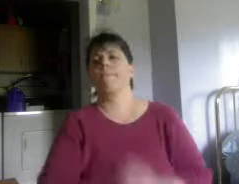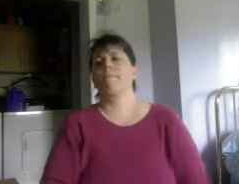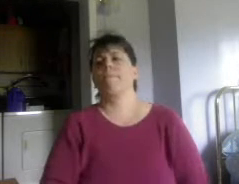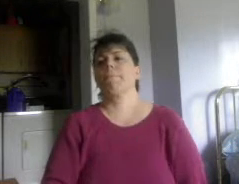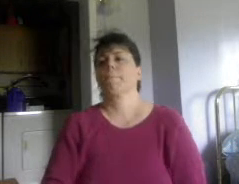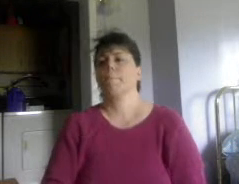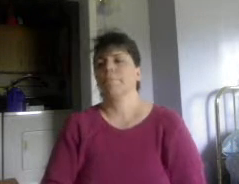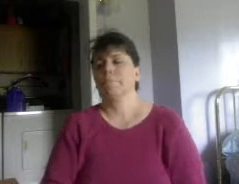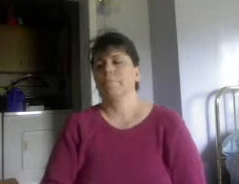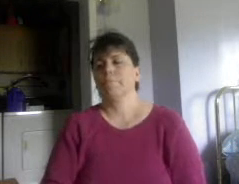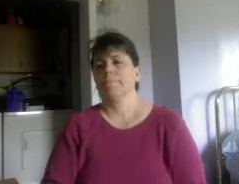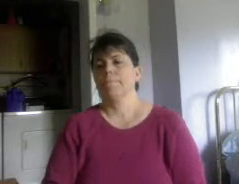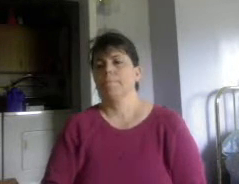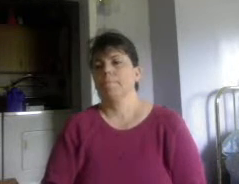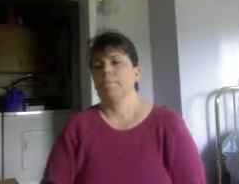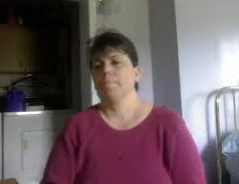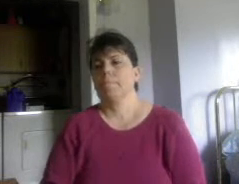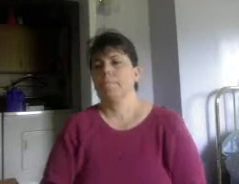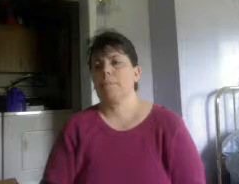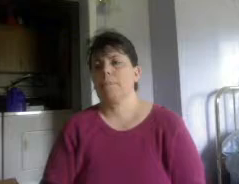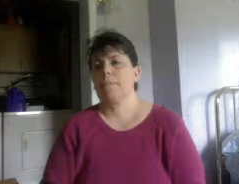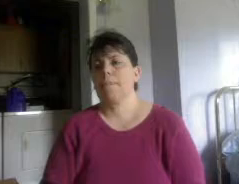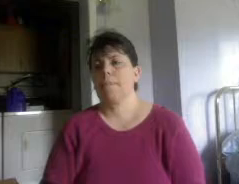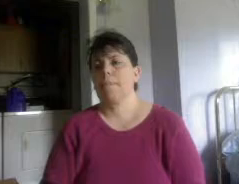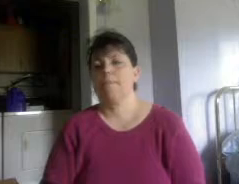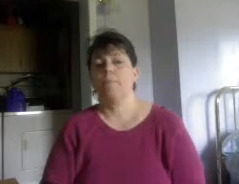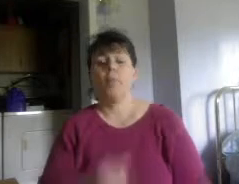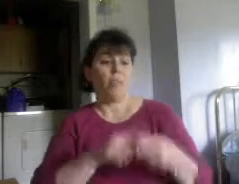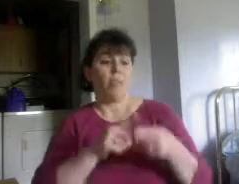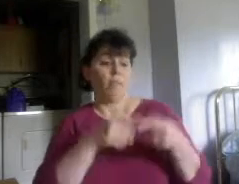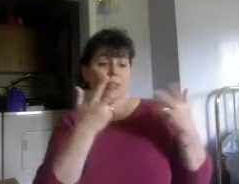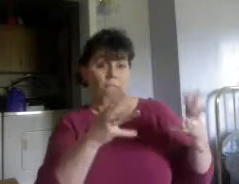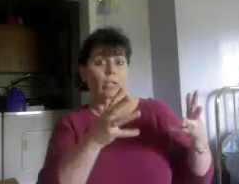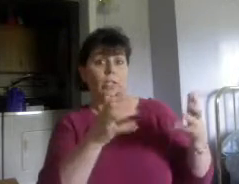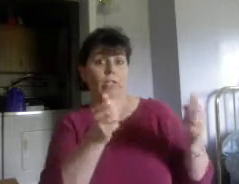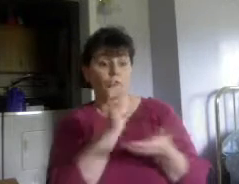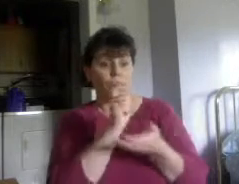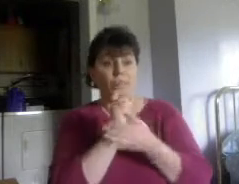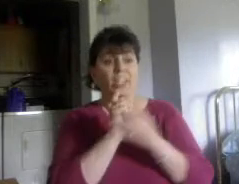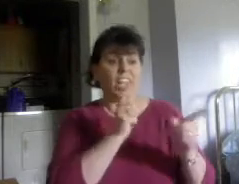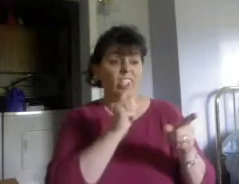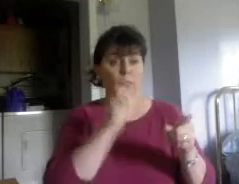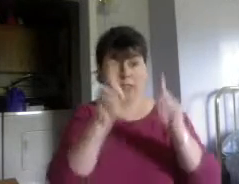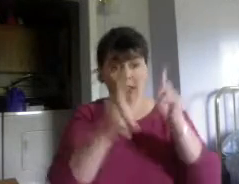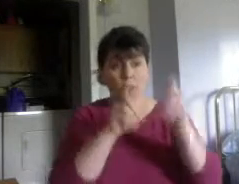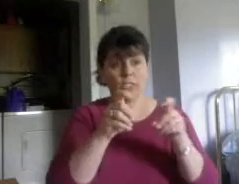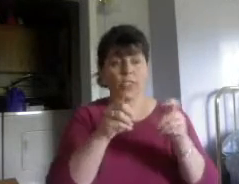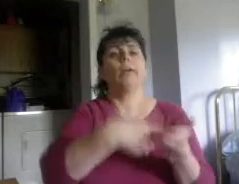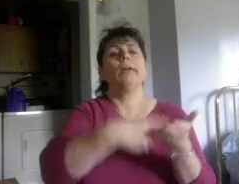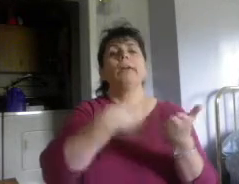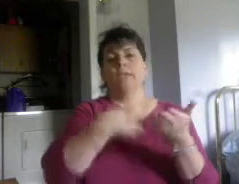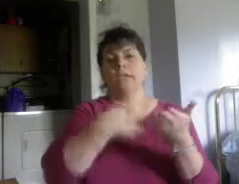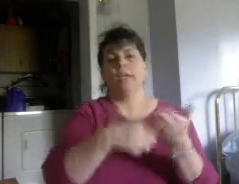of responding to them. And then discuss this exercise with the entire group. Bring everyone together. It is important